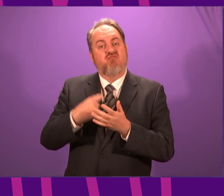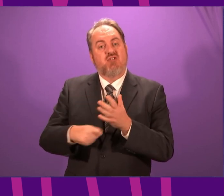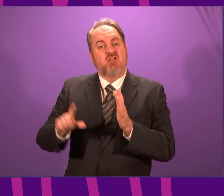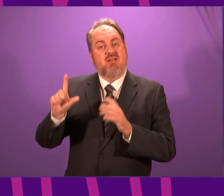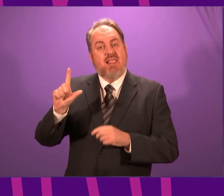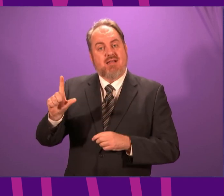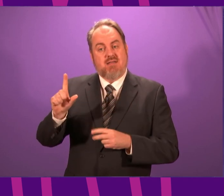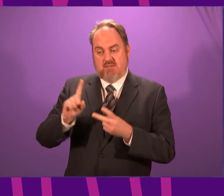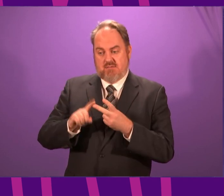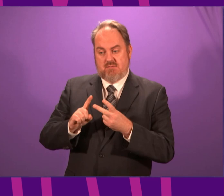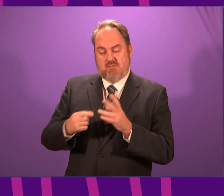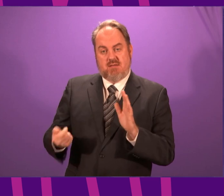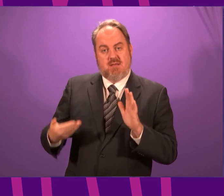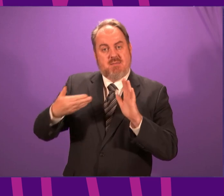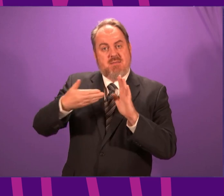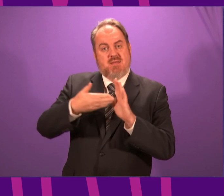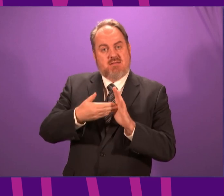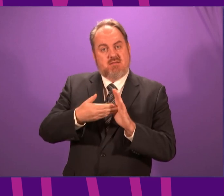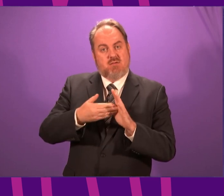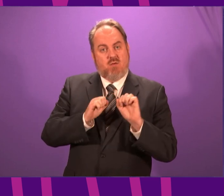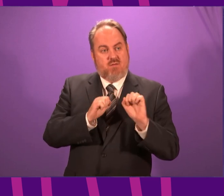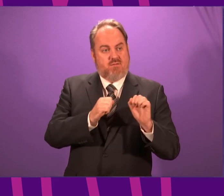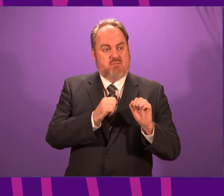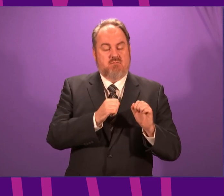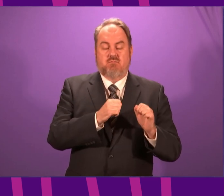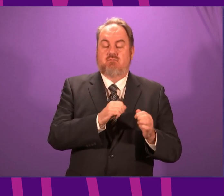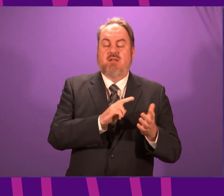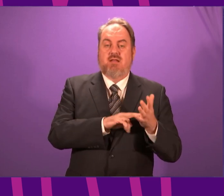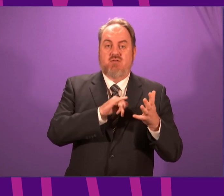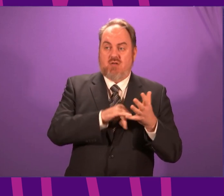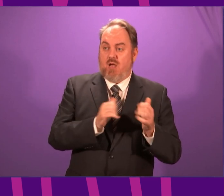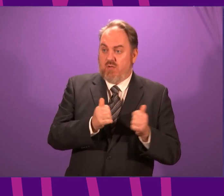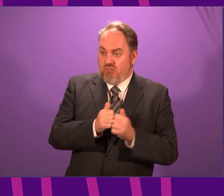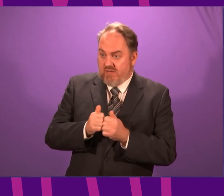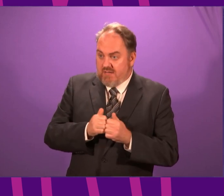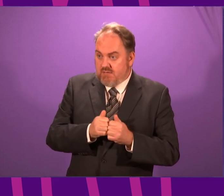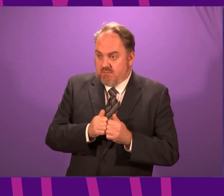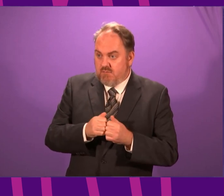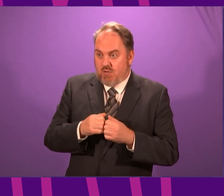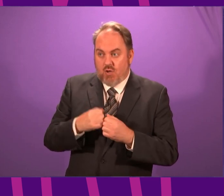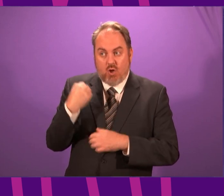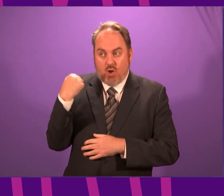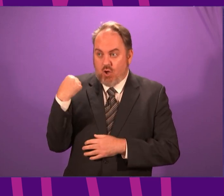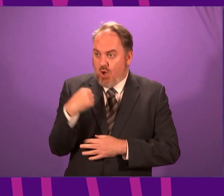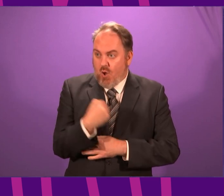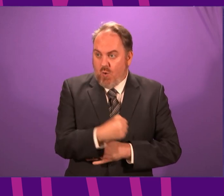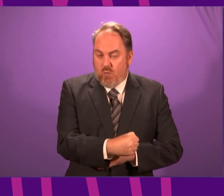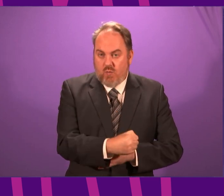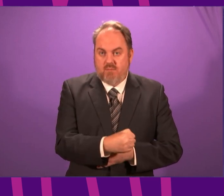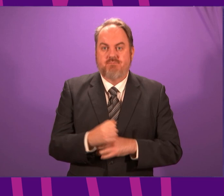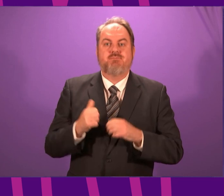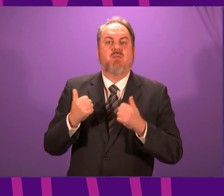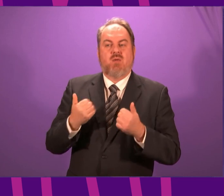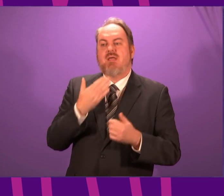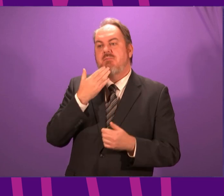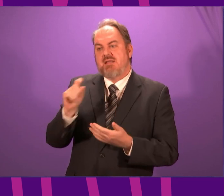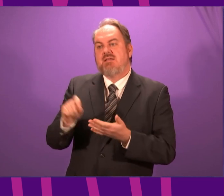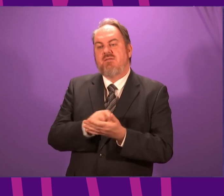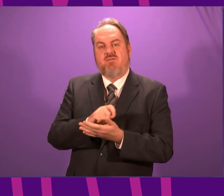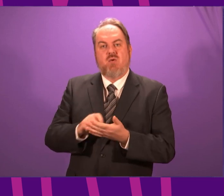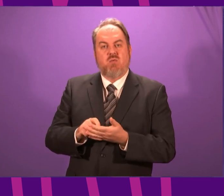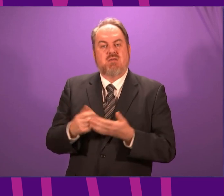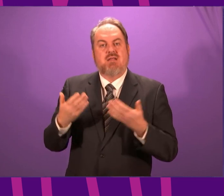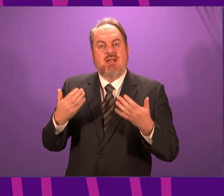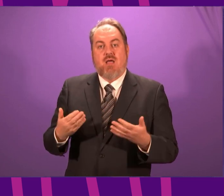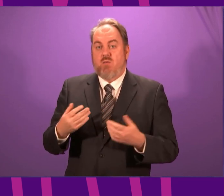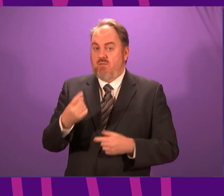Leonard, which seeks to amend the motion in the name of Nicola Sturgeon, be agreed. Are we all agreed? No. We're not agreed. We'll move to a vote and members may cast their votes now. This